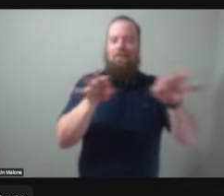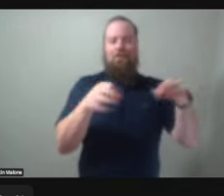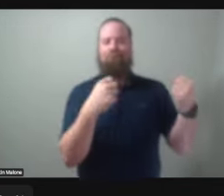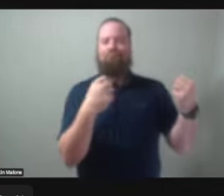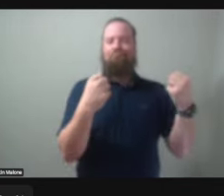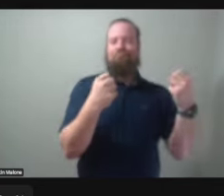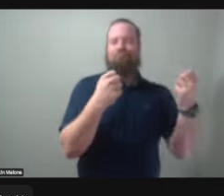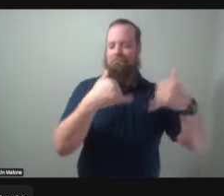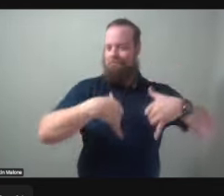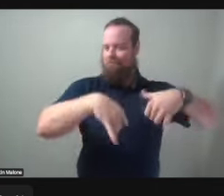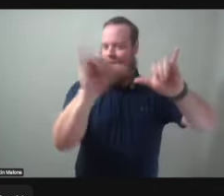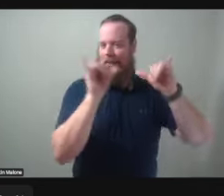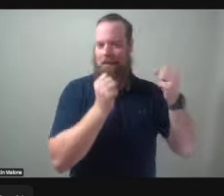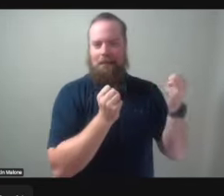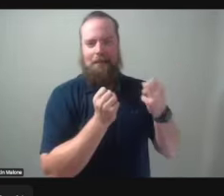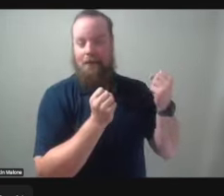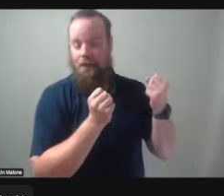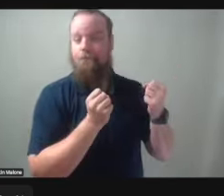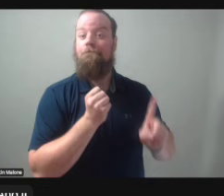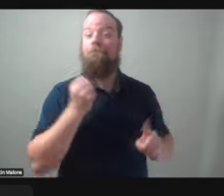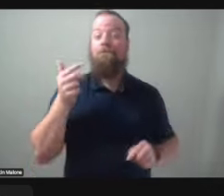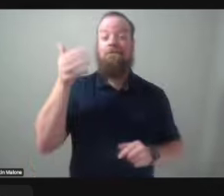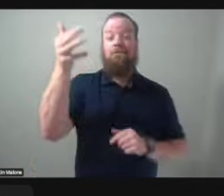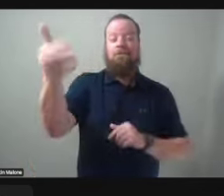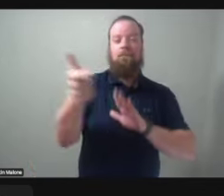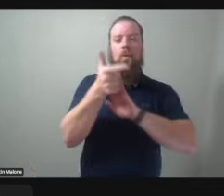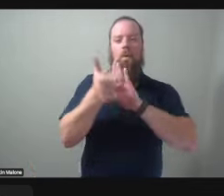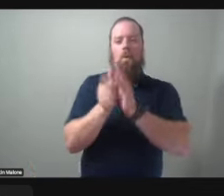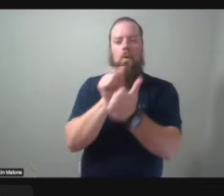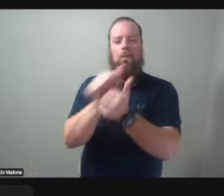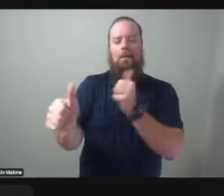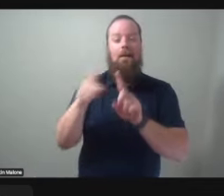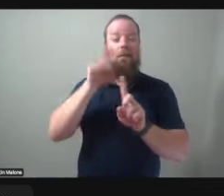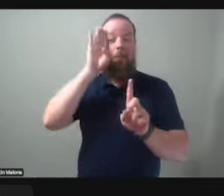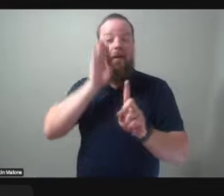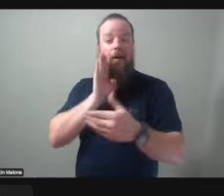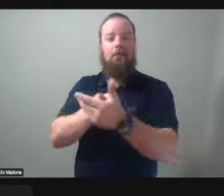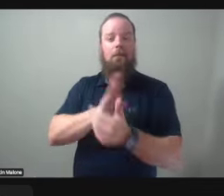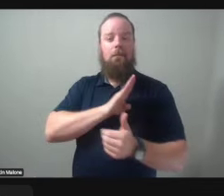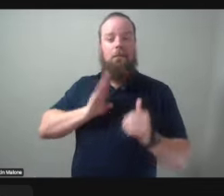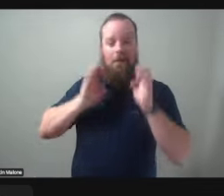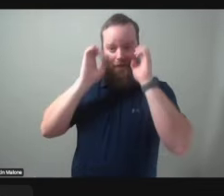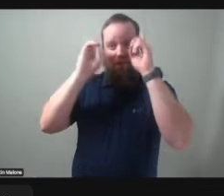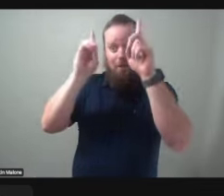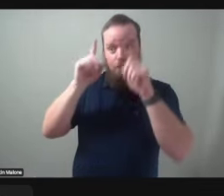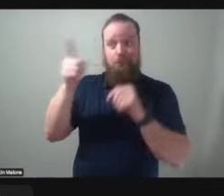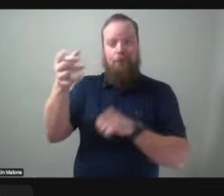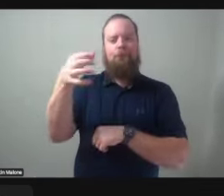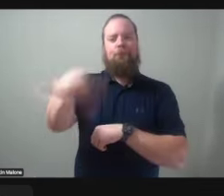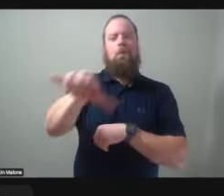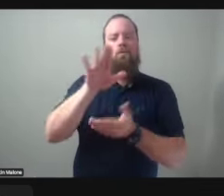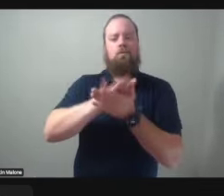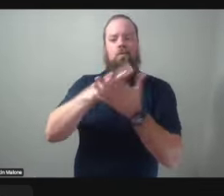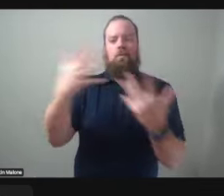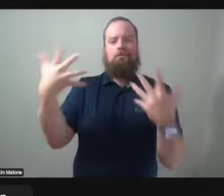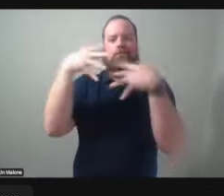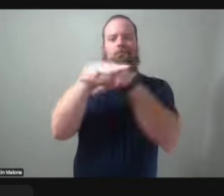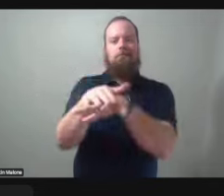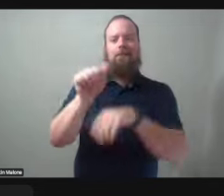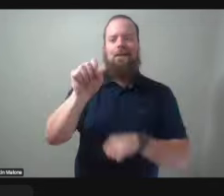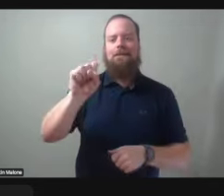to speak. However, within Black schools, uh, children who are Black and